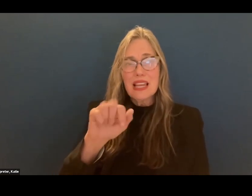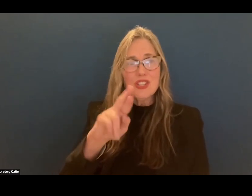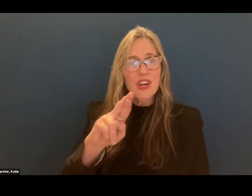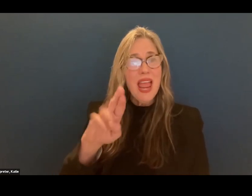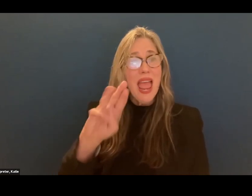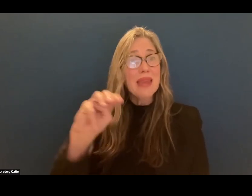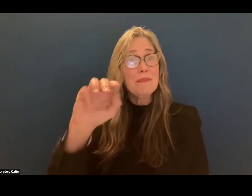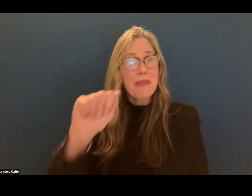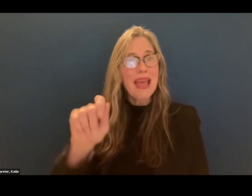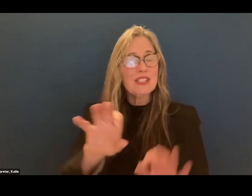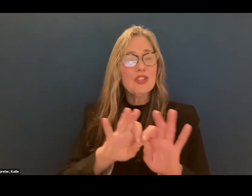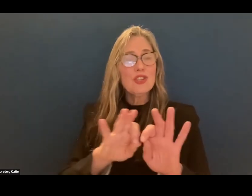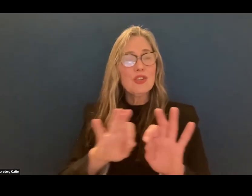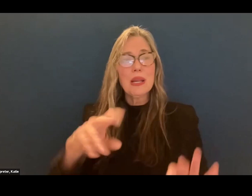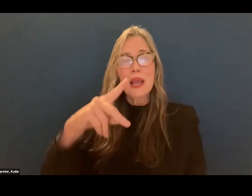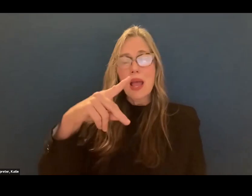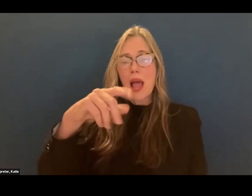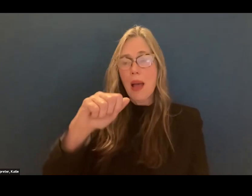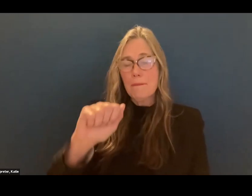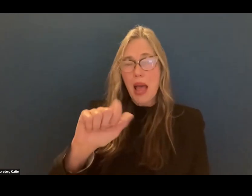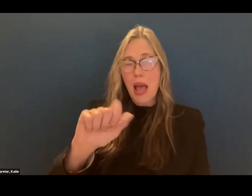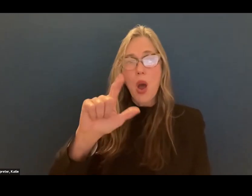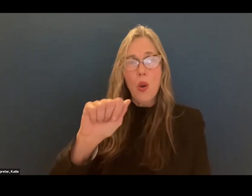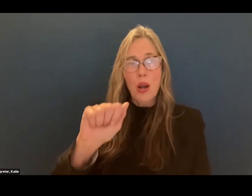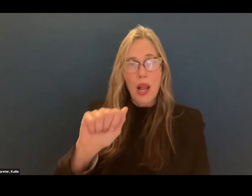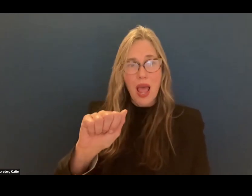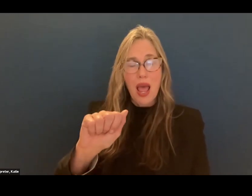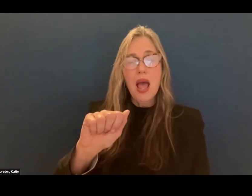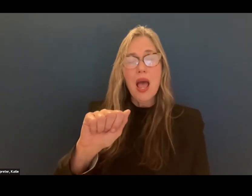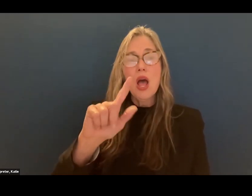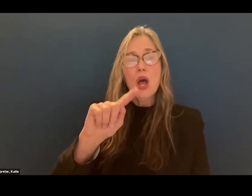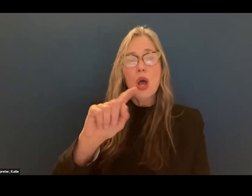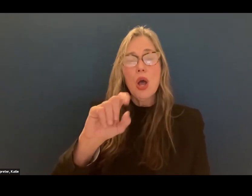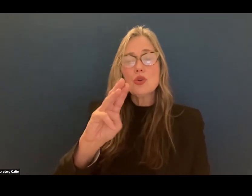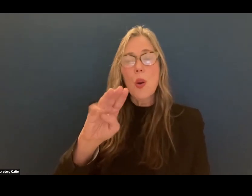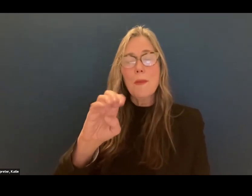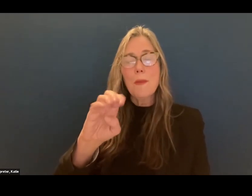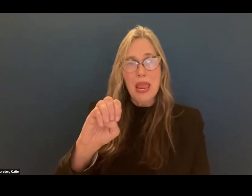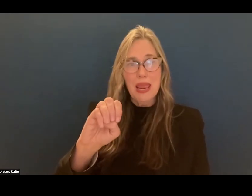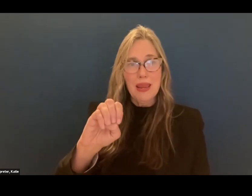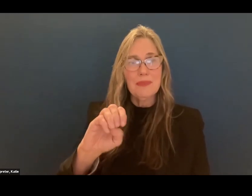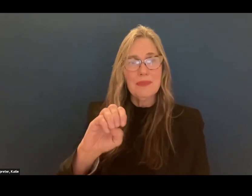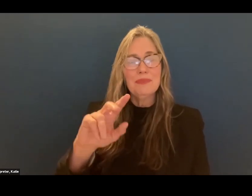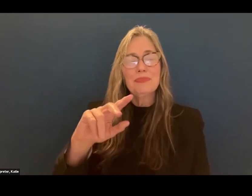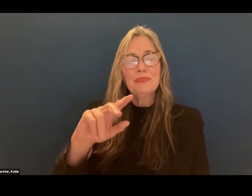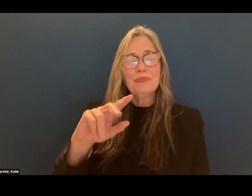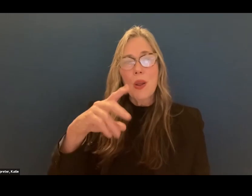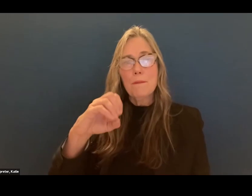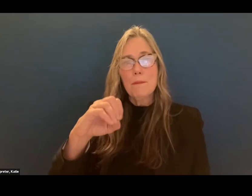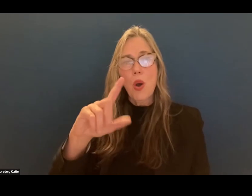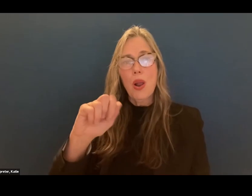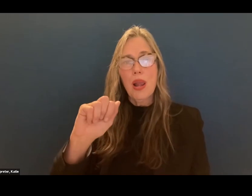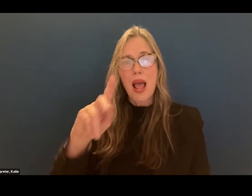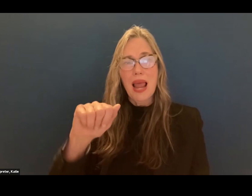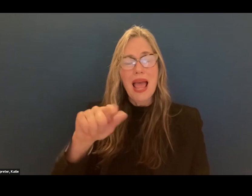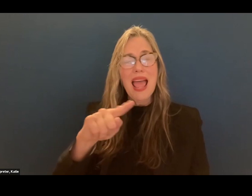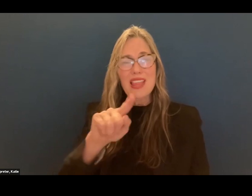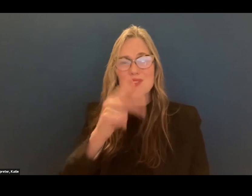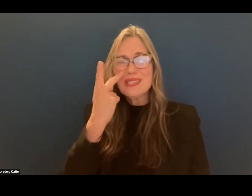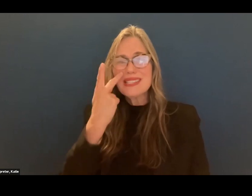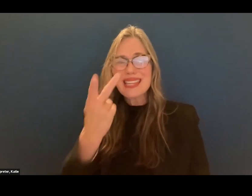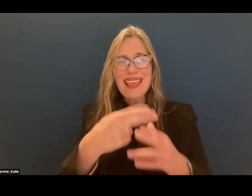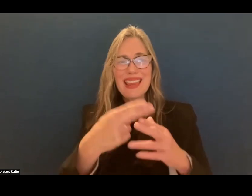Tome Pale. And you'll see that down at the very bottom there on the screen. So,